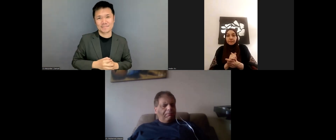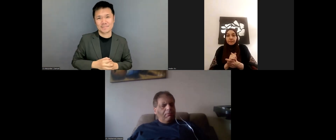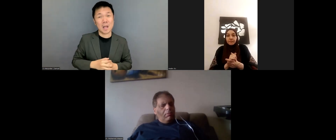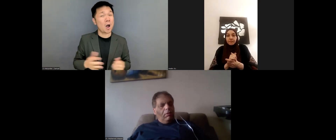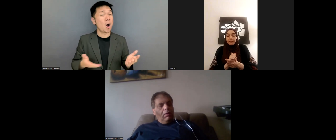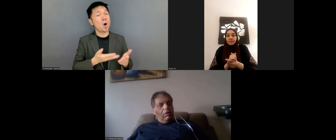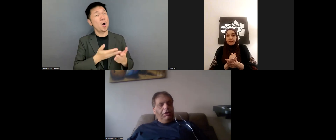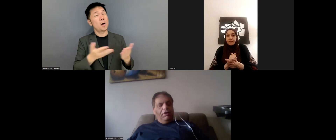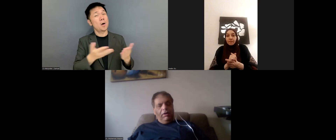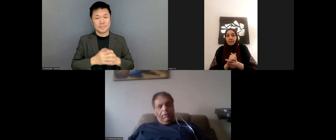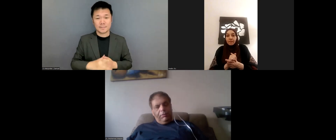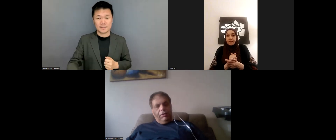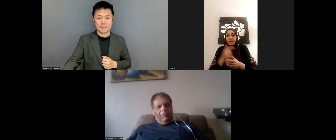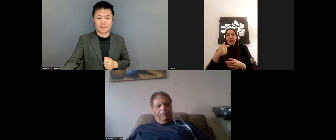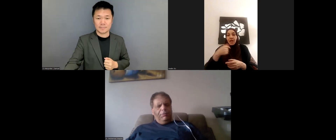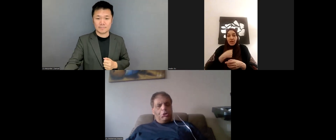all.